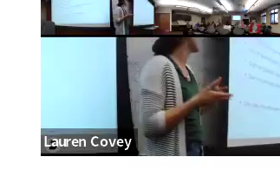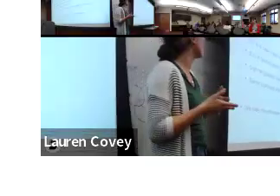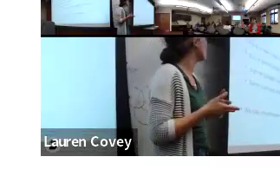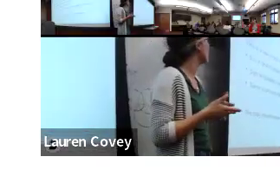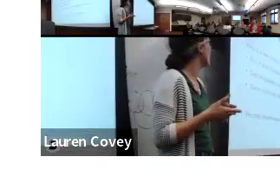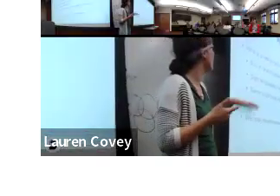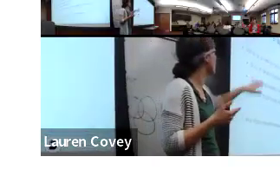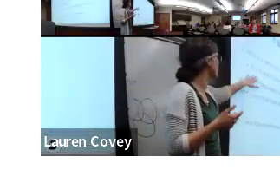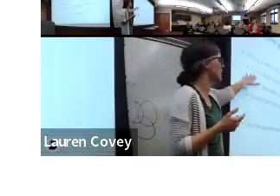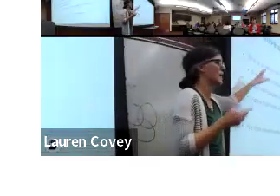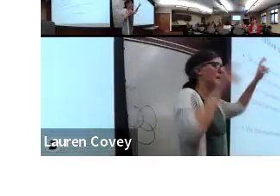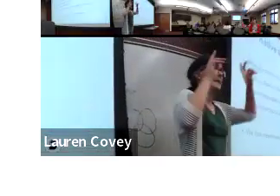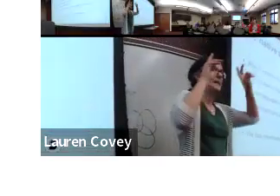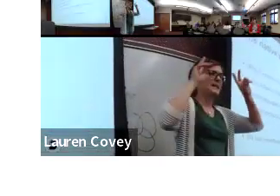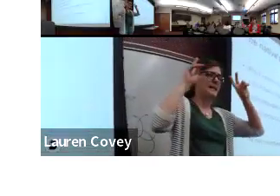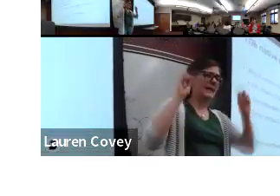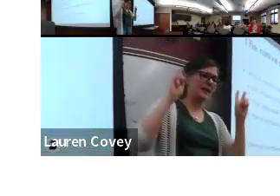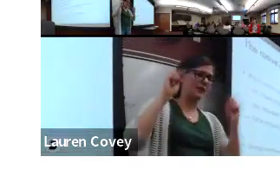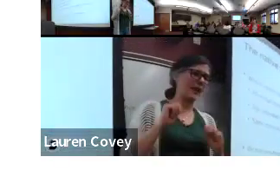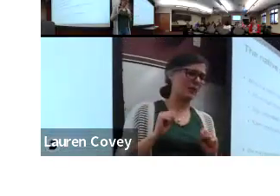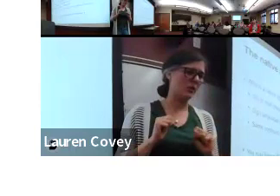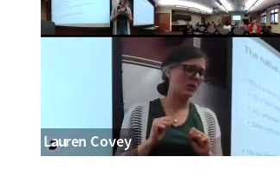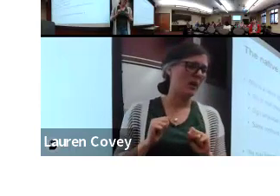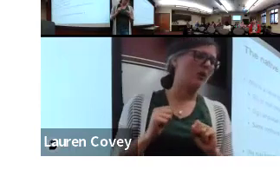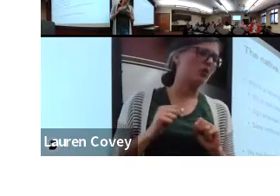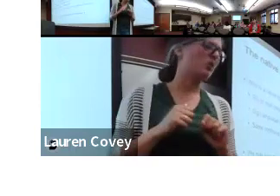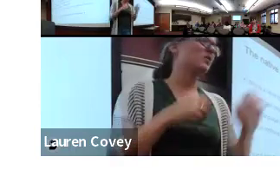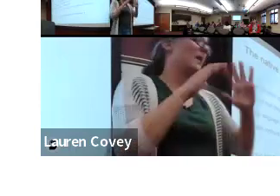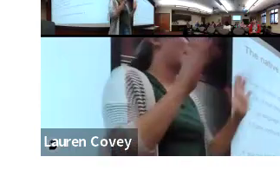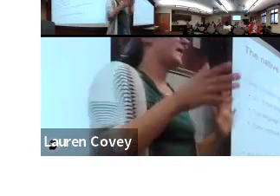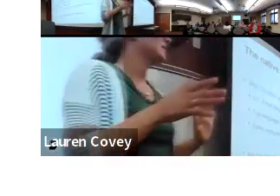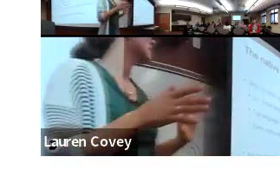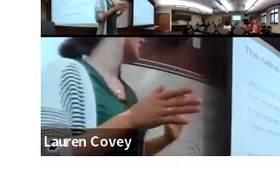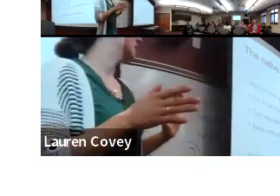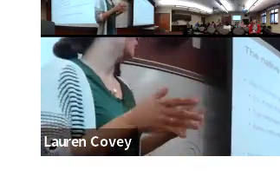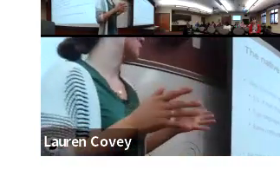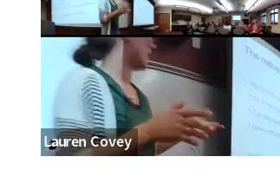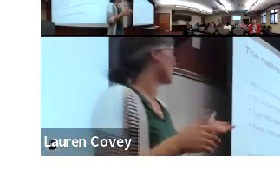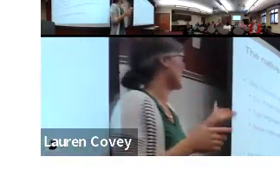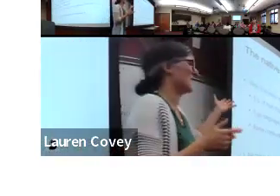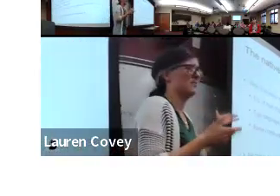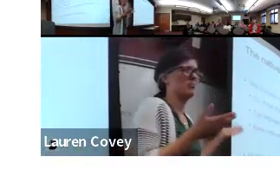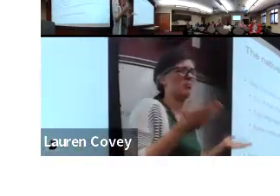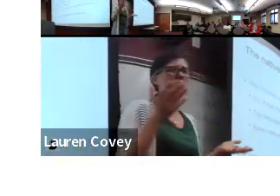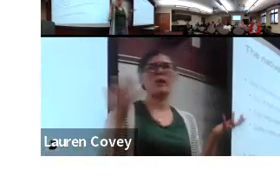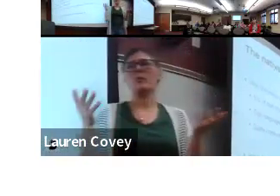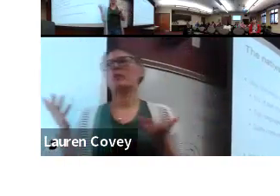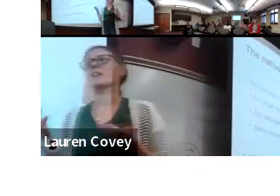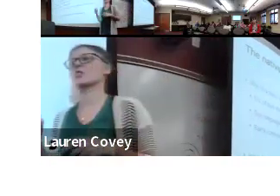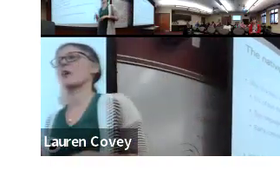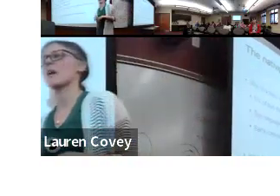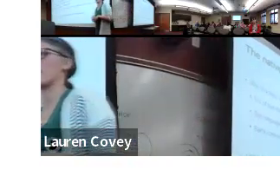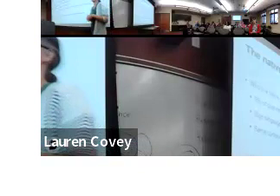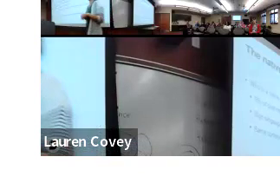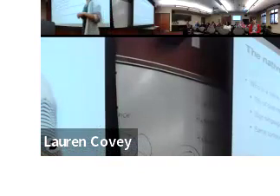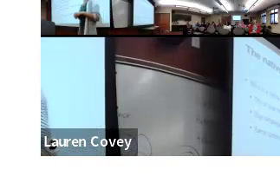reasonably considered to be native signers, should we just abandon this idea altogether? Since what are we